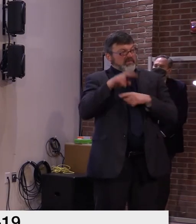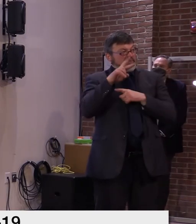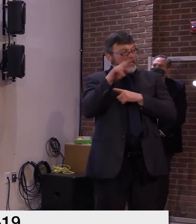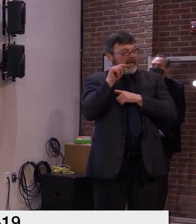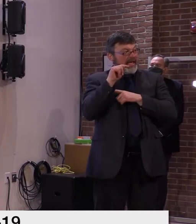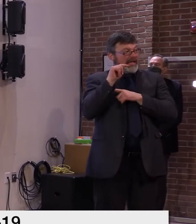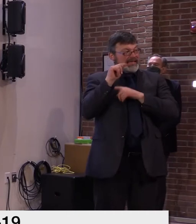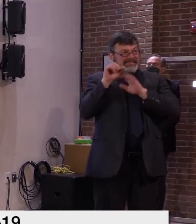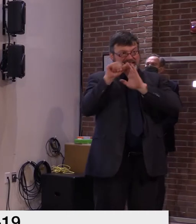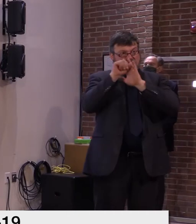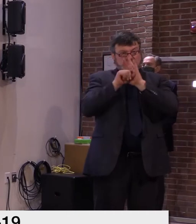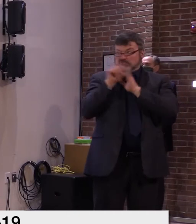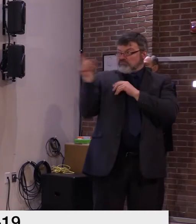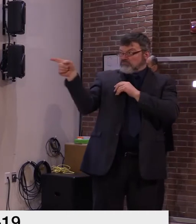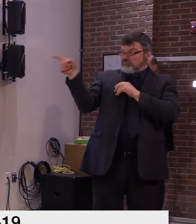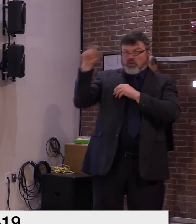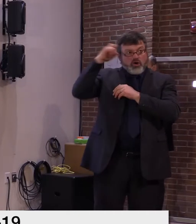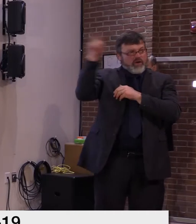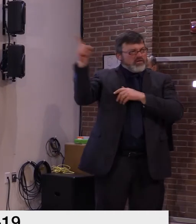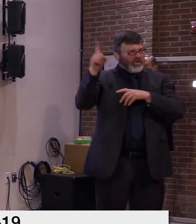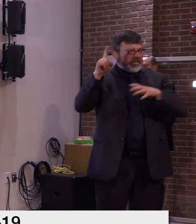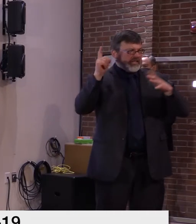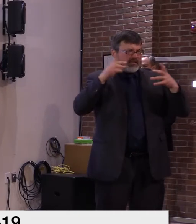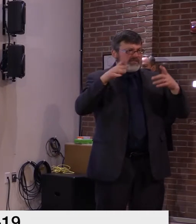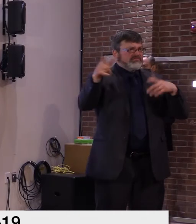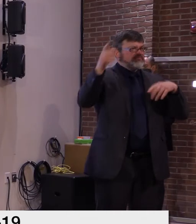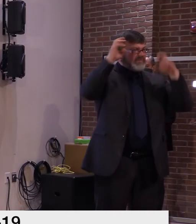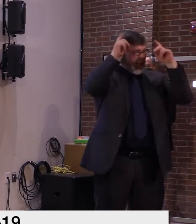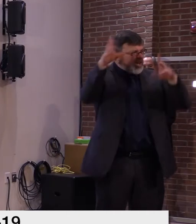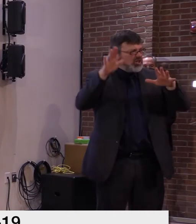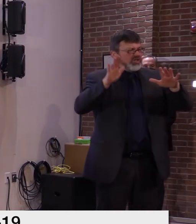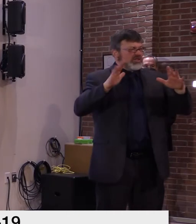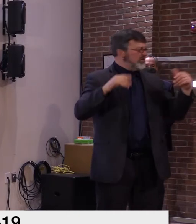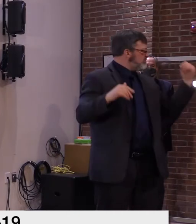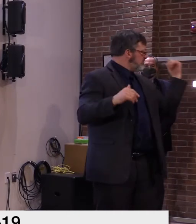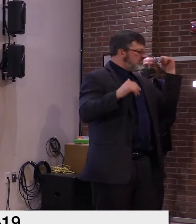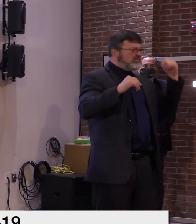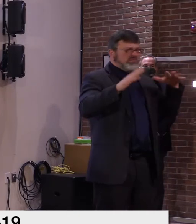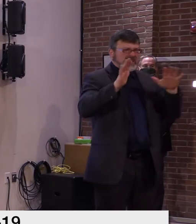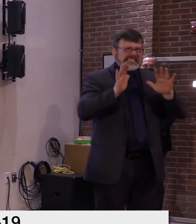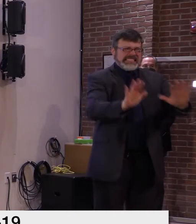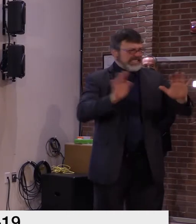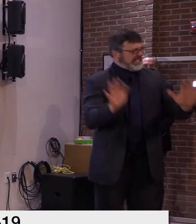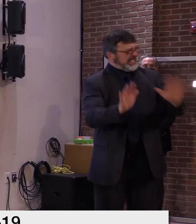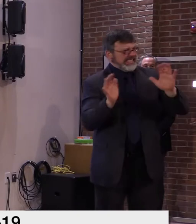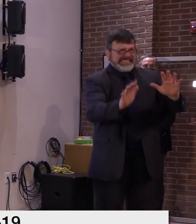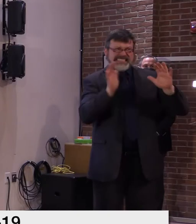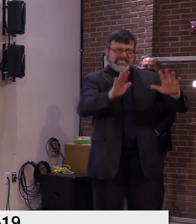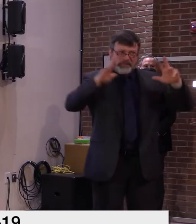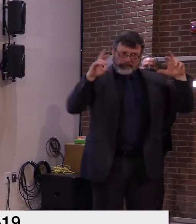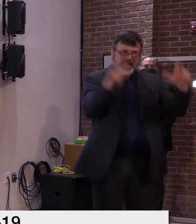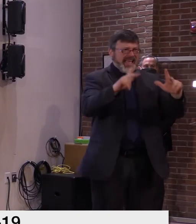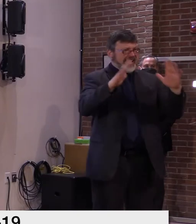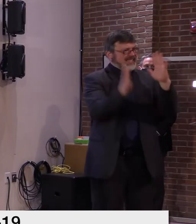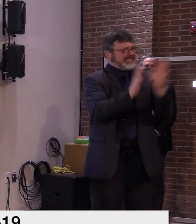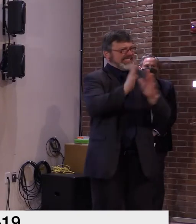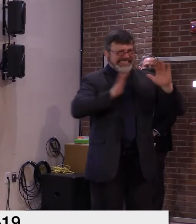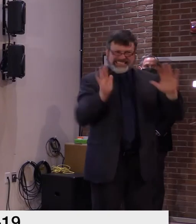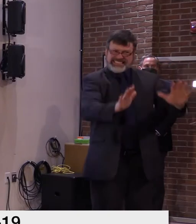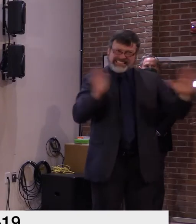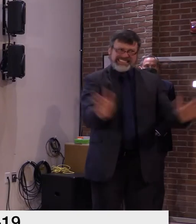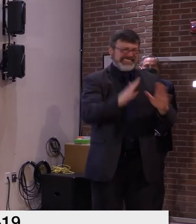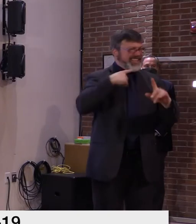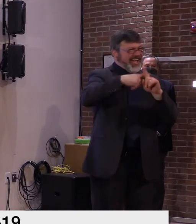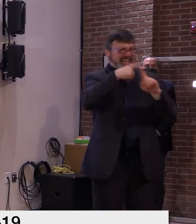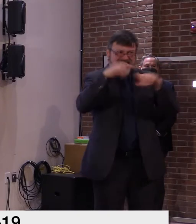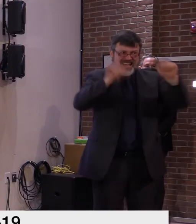offer engaging and enriching summer programs this year. I hope we can come together and do everything we can to create a spring